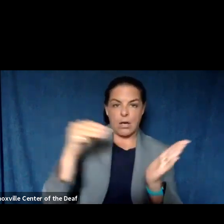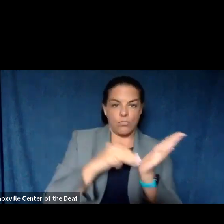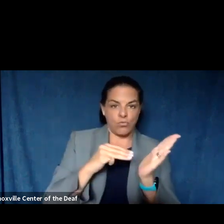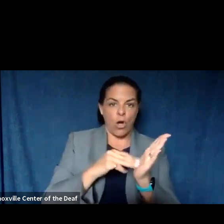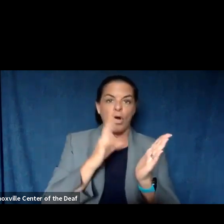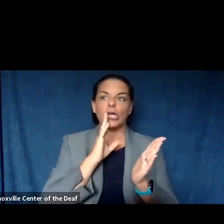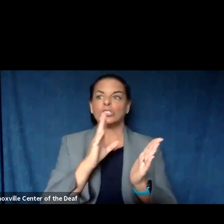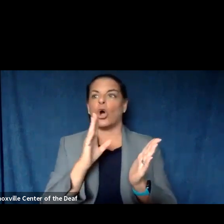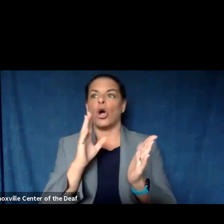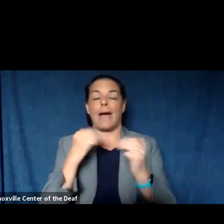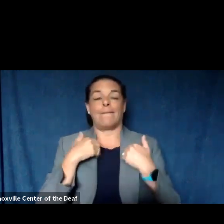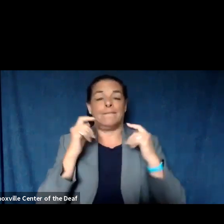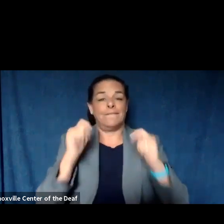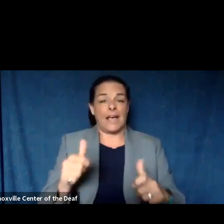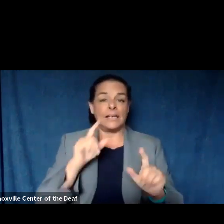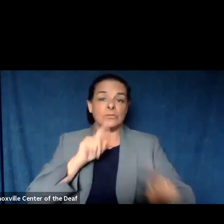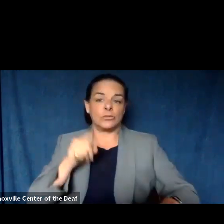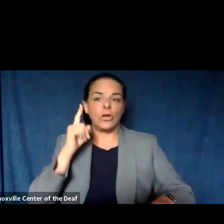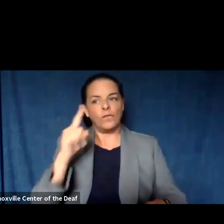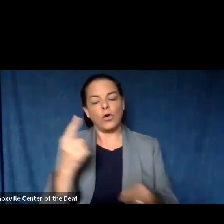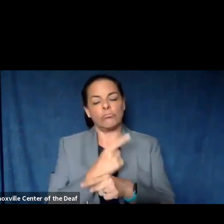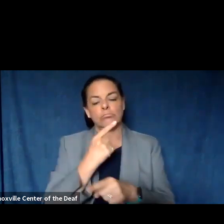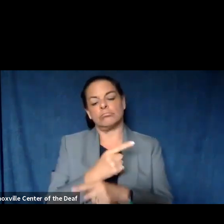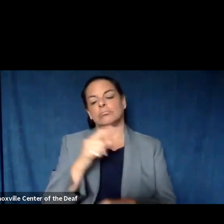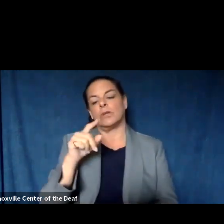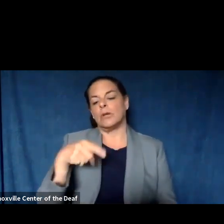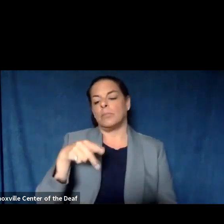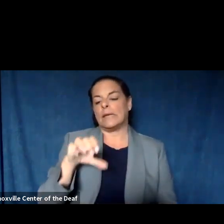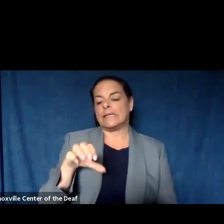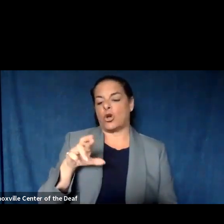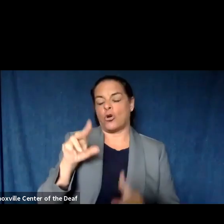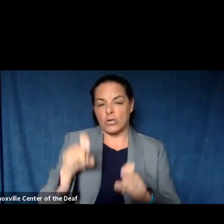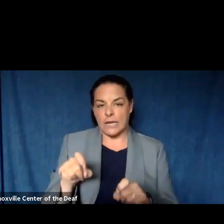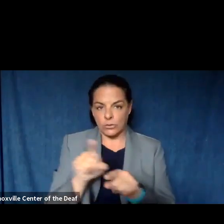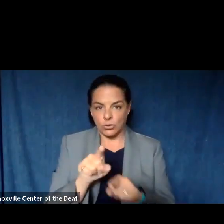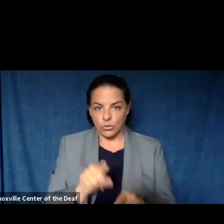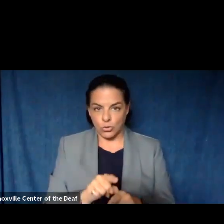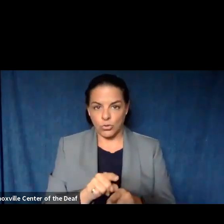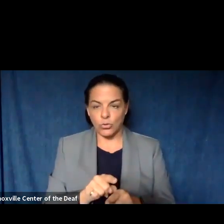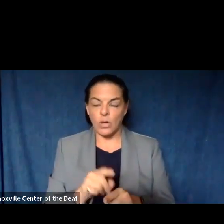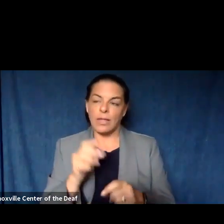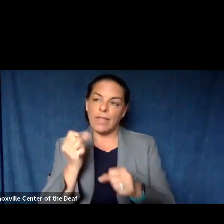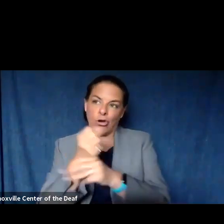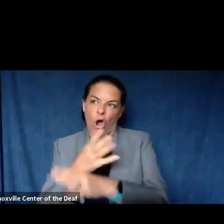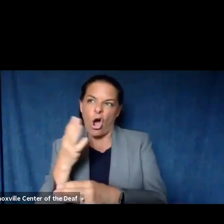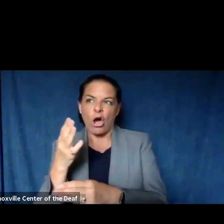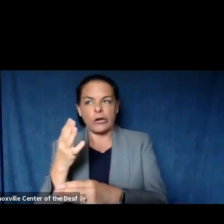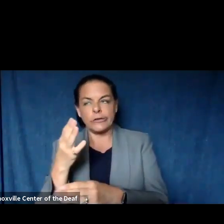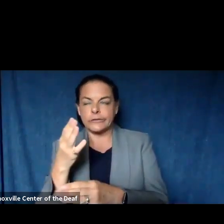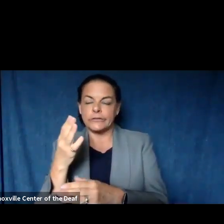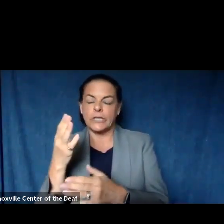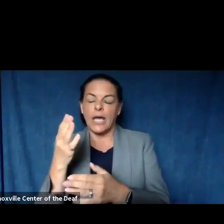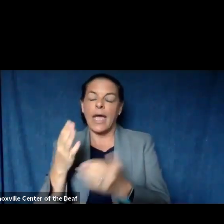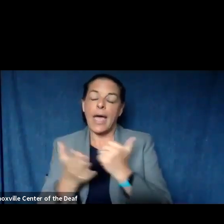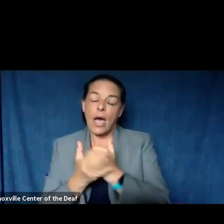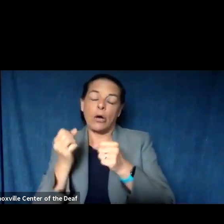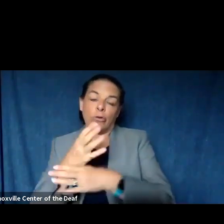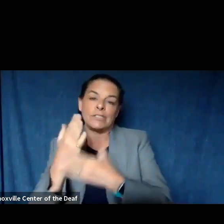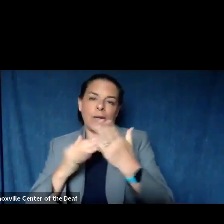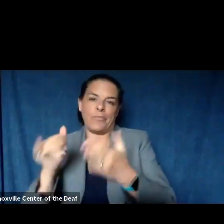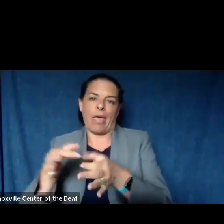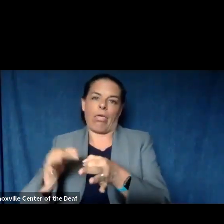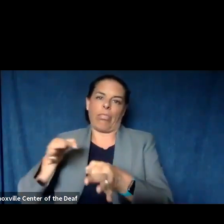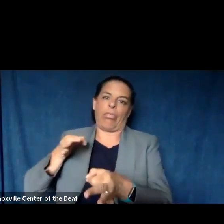rapid turnaround time for traditional PCR tests as well that contribute to that delayed number. So some of our providers, some of